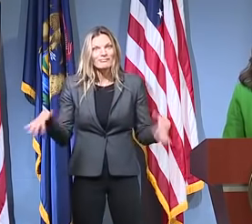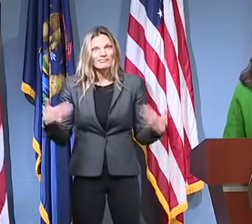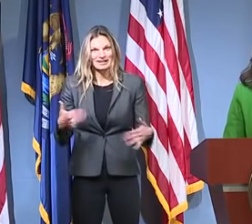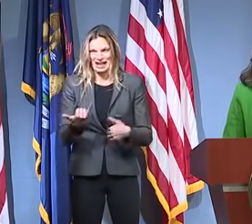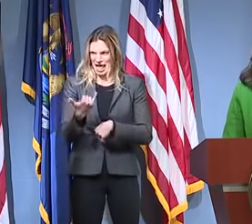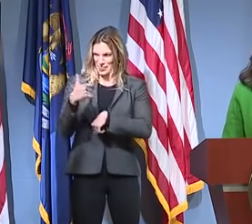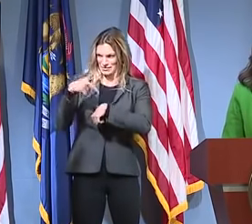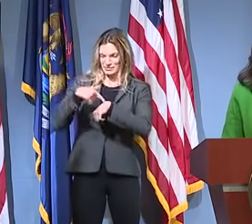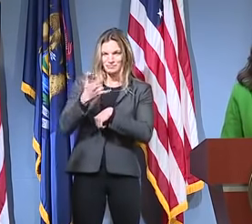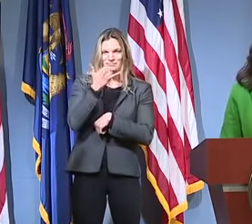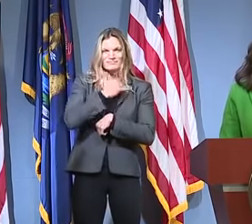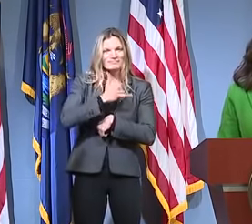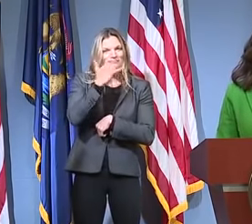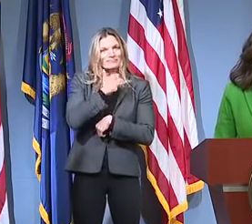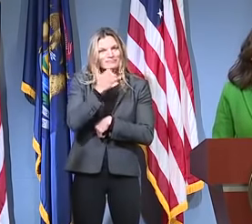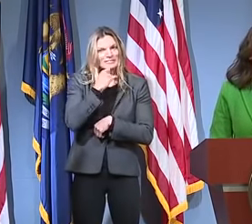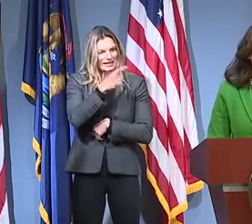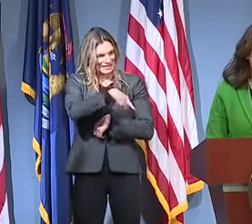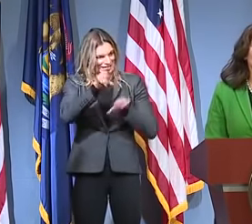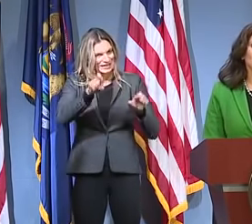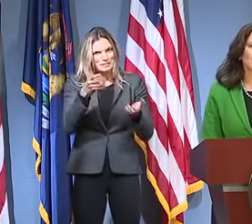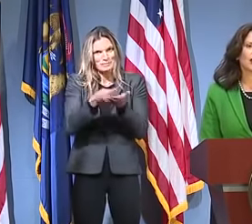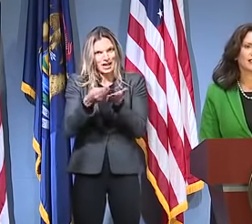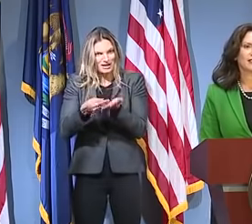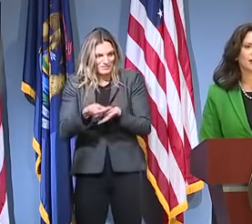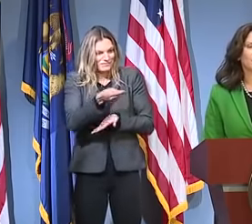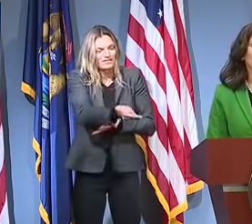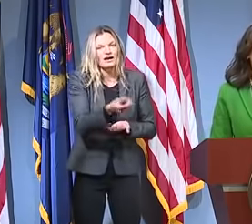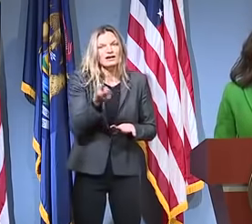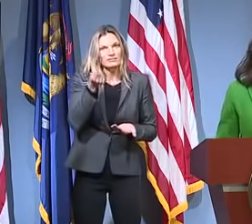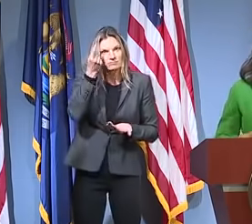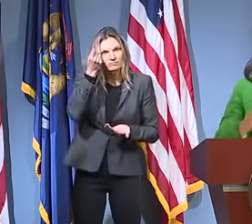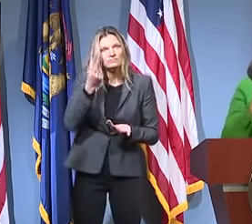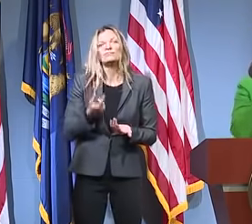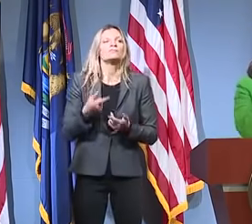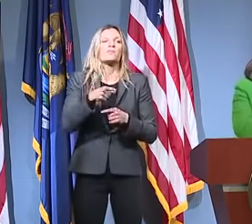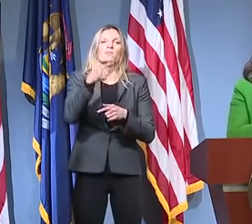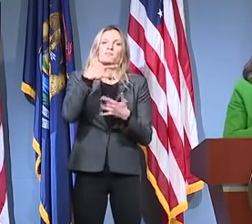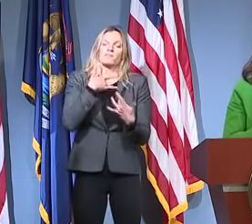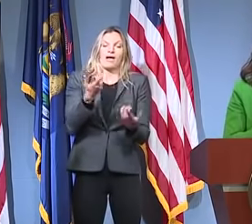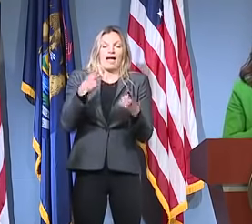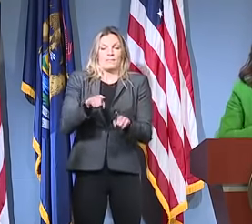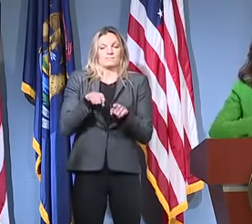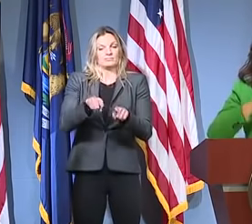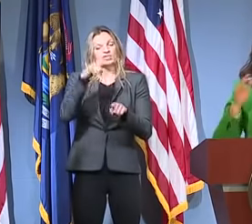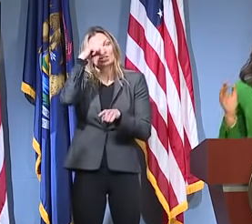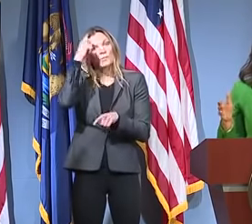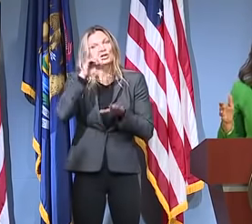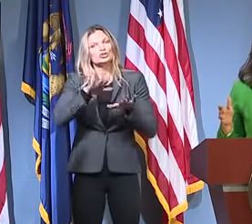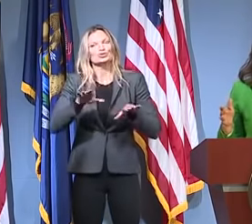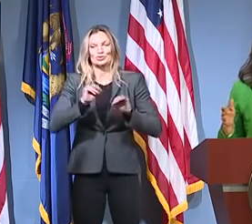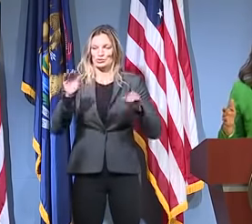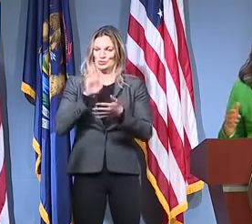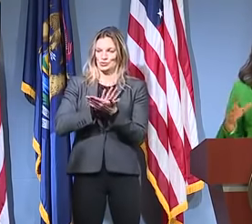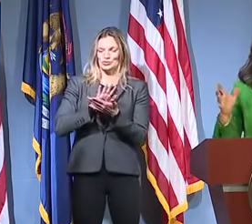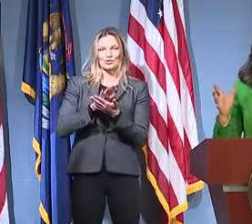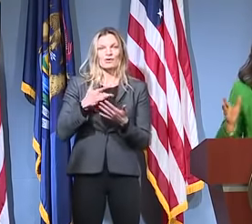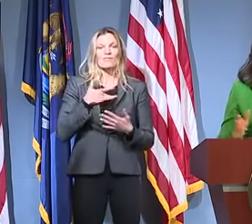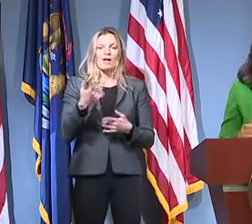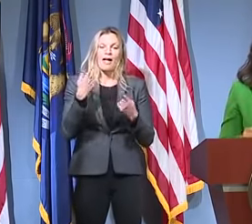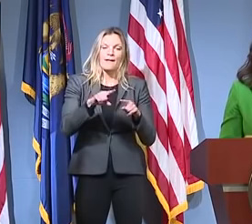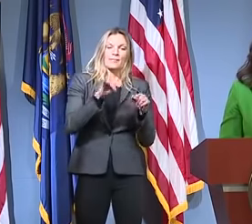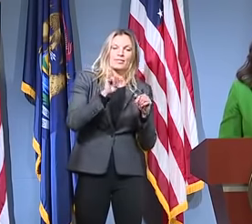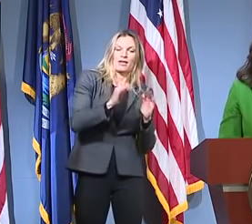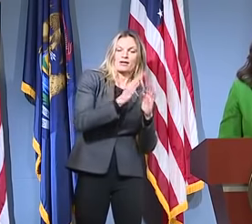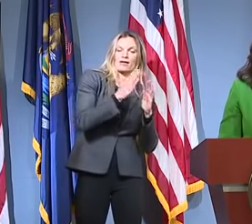recognize is that in a normal summer, there is learning loss. There's learning loss from the last day of school in June to the first day of school in